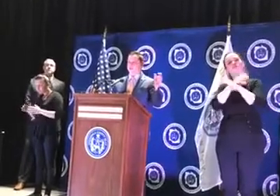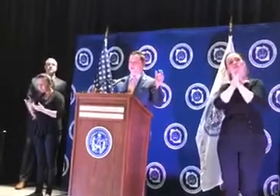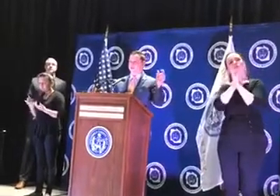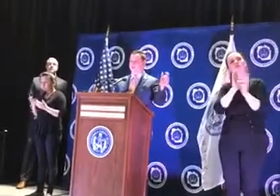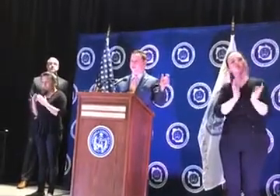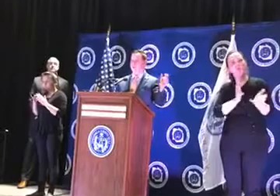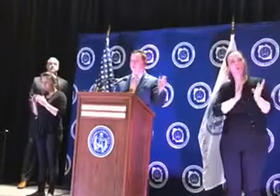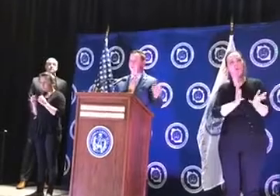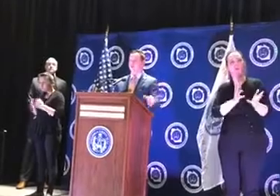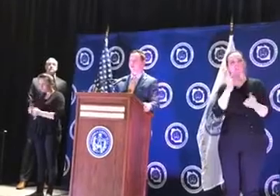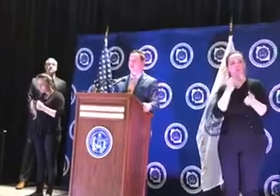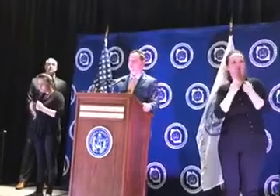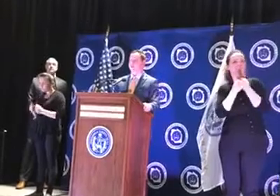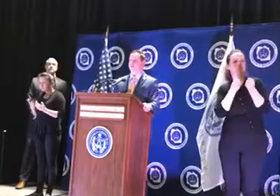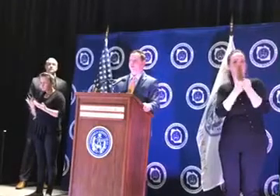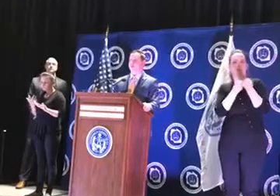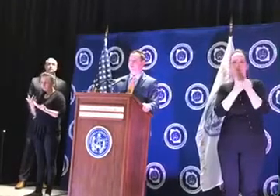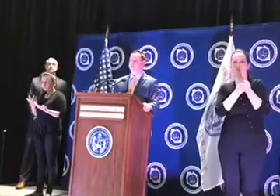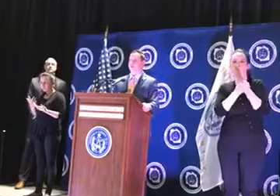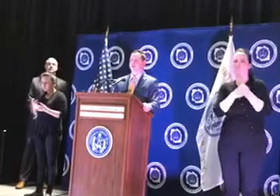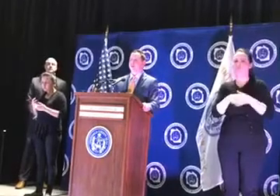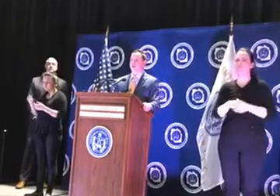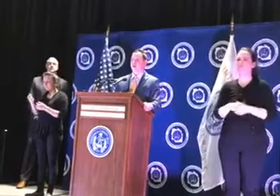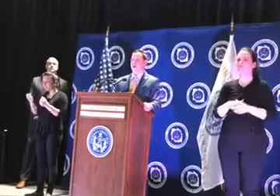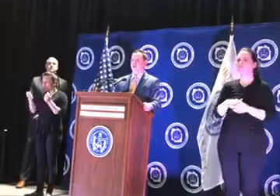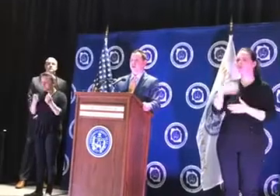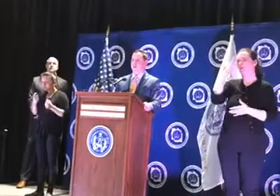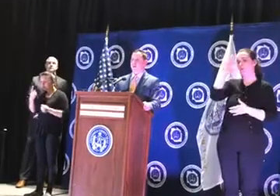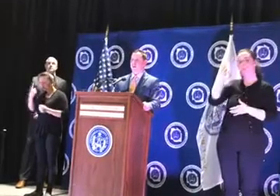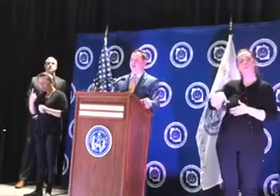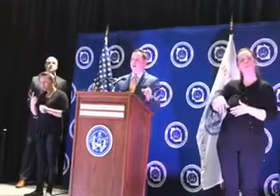the grocery store or the pharmacy or an essential business.